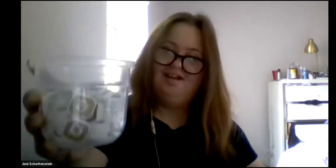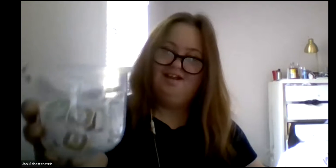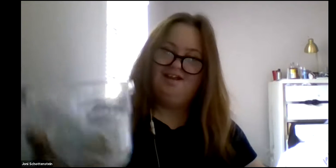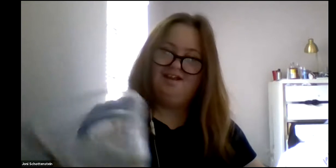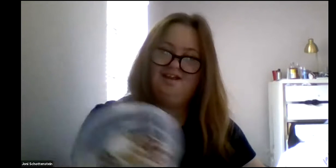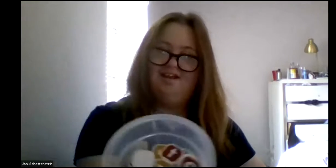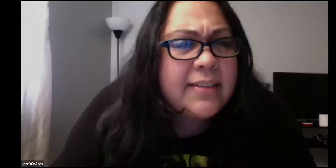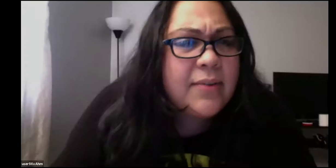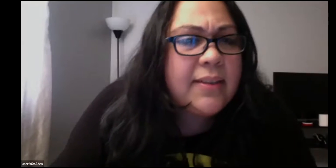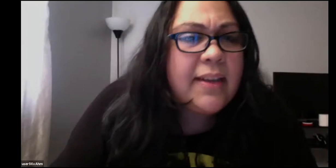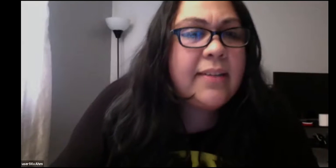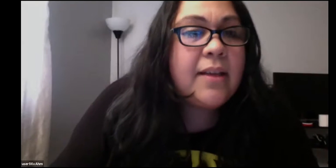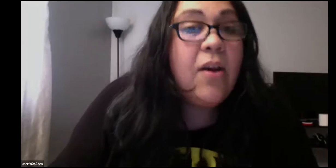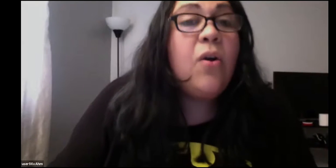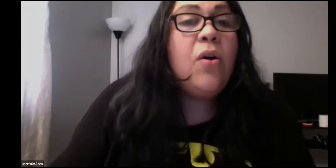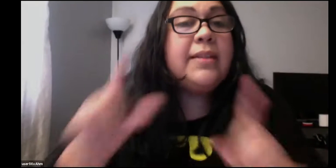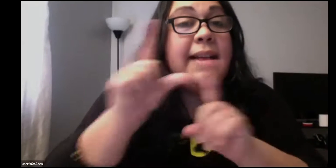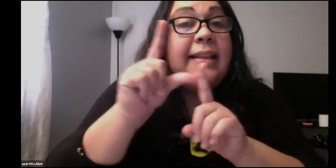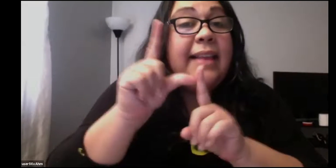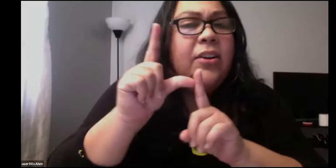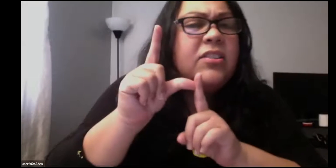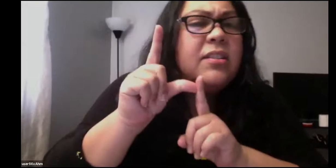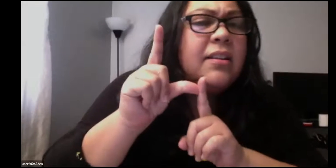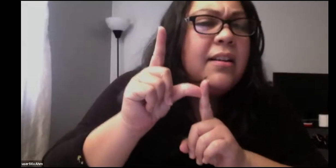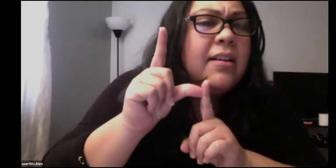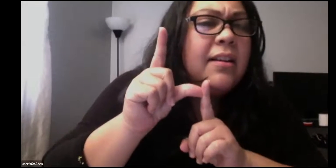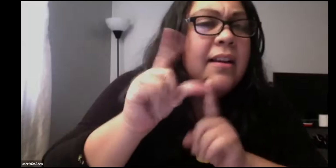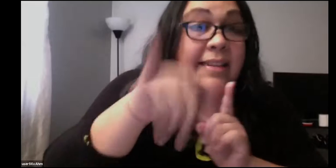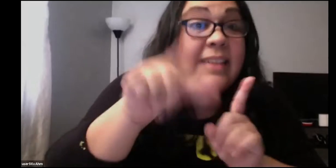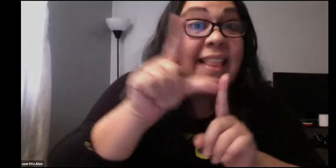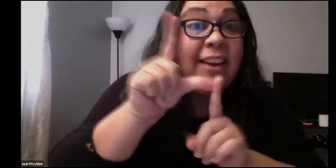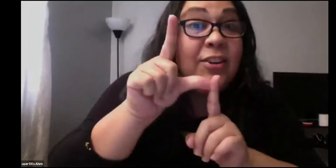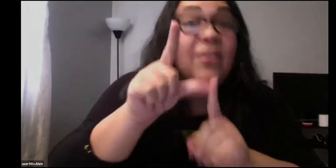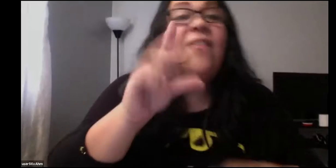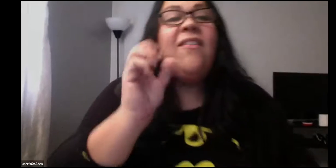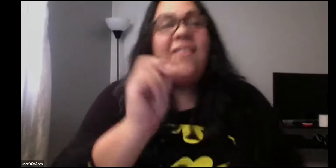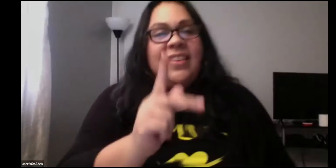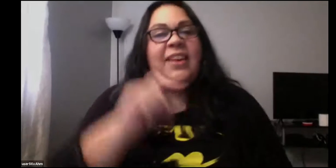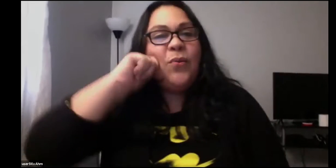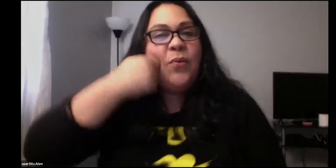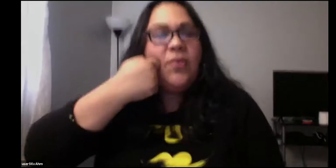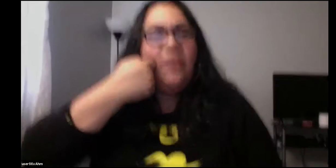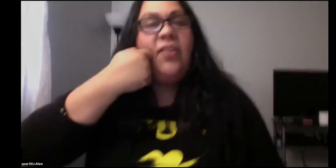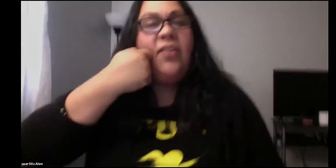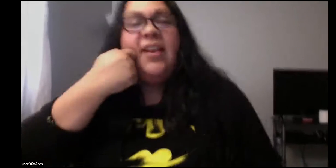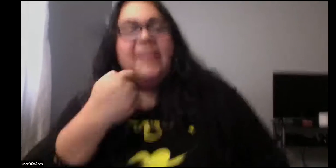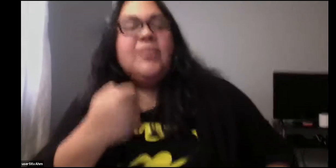I can't really see what that is. Oh, it's like letters? That's letters? Oh, okay, cool. So we